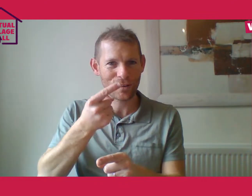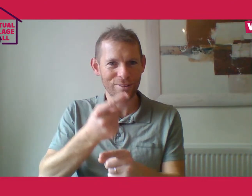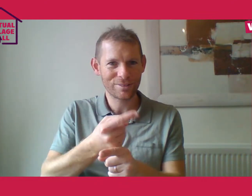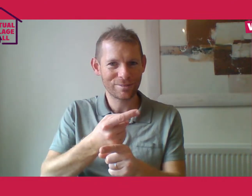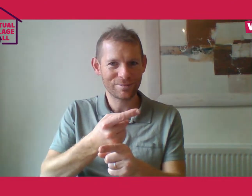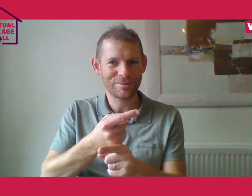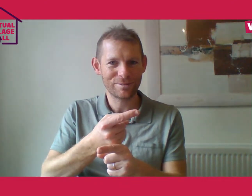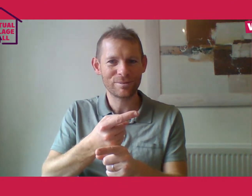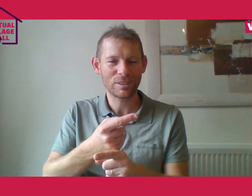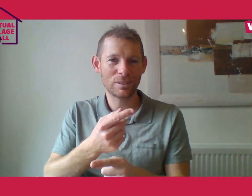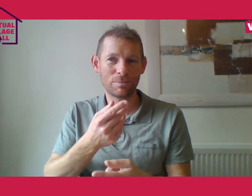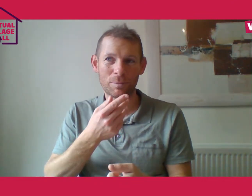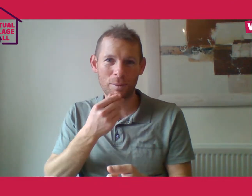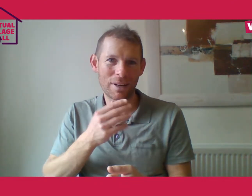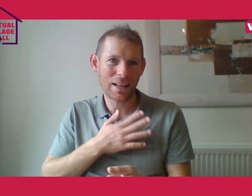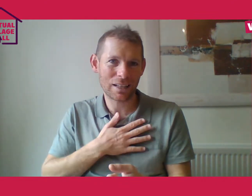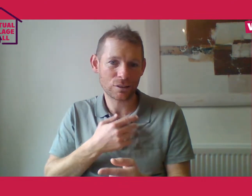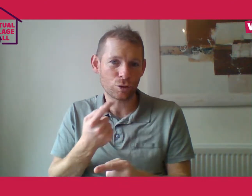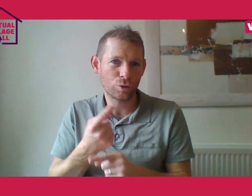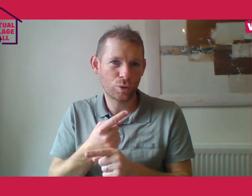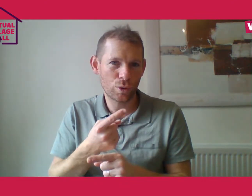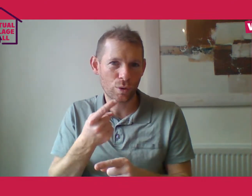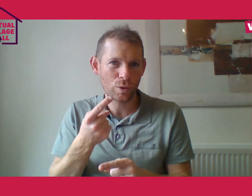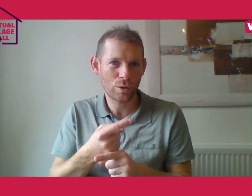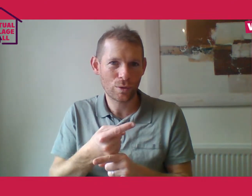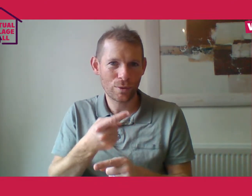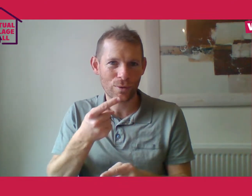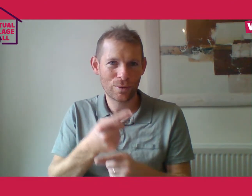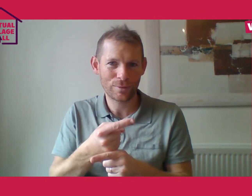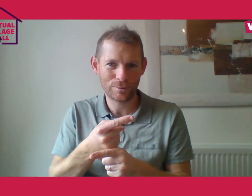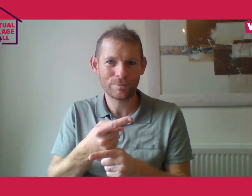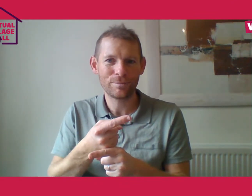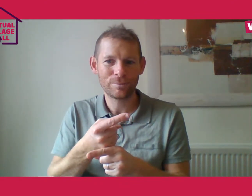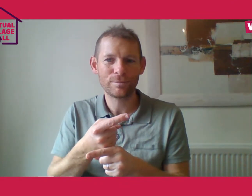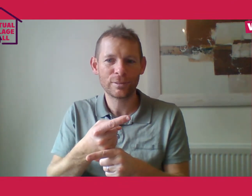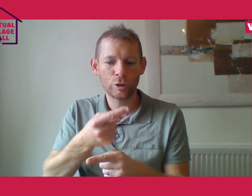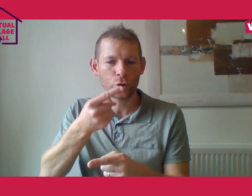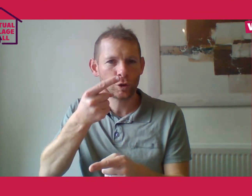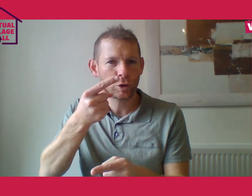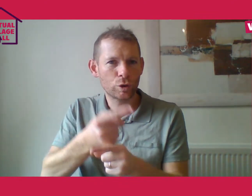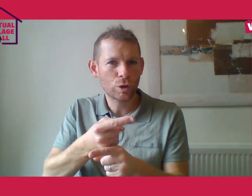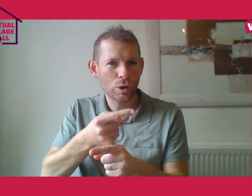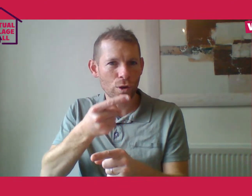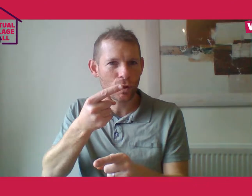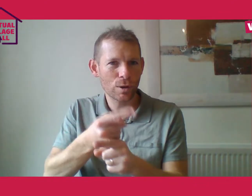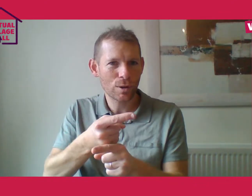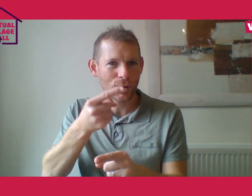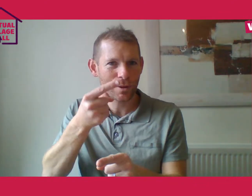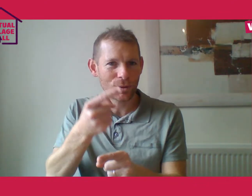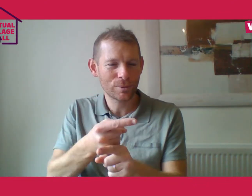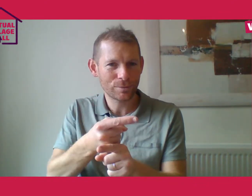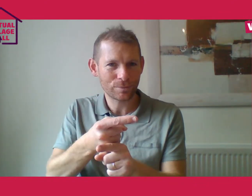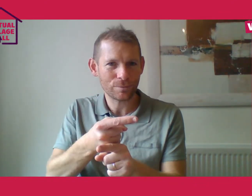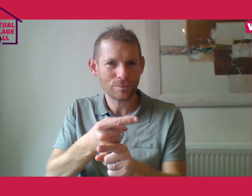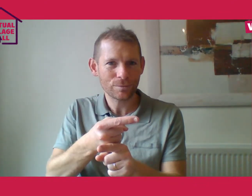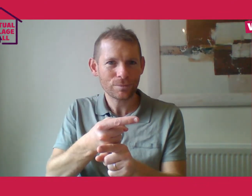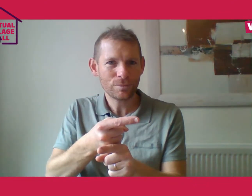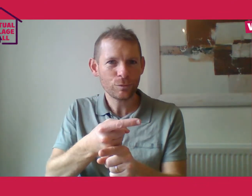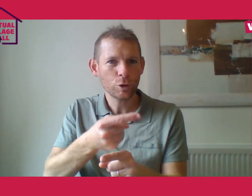And talk. It's good to talk, isn't it? People like to talk. So that's the